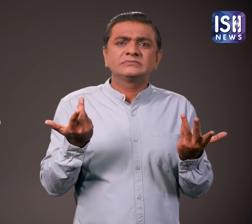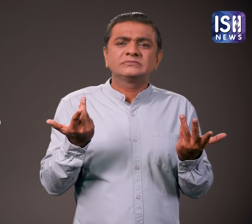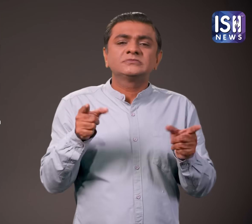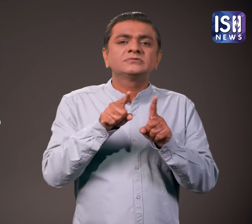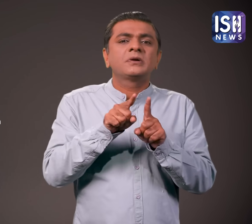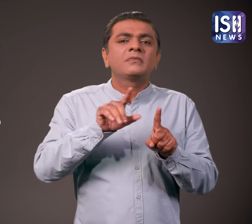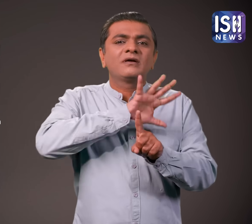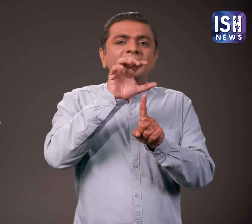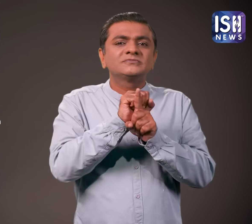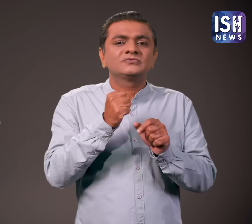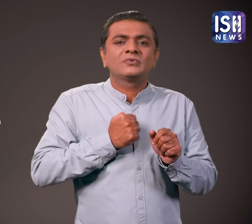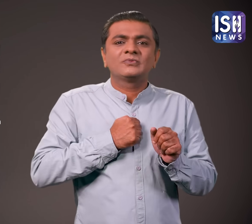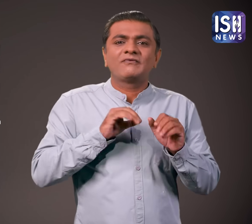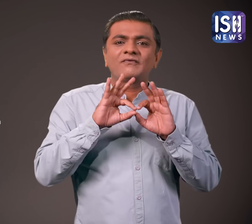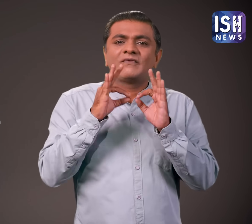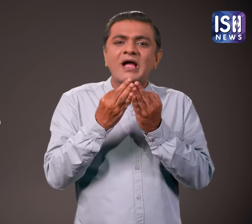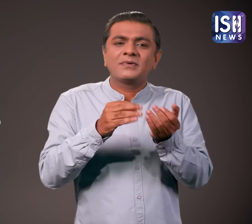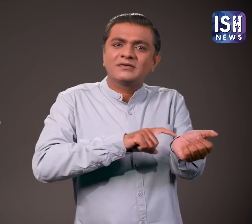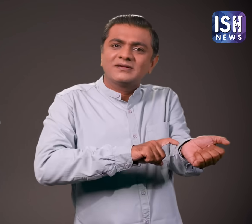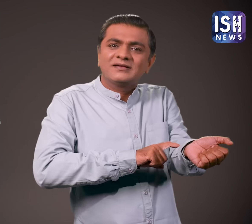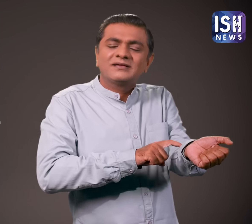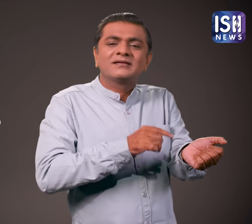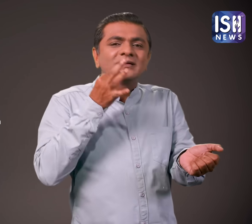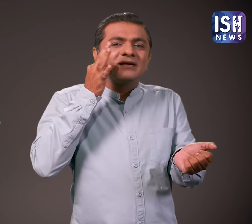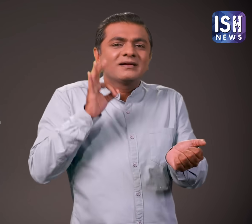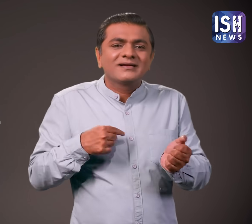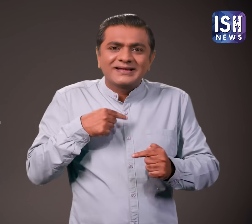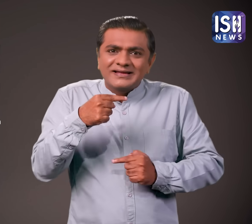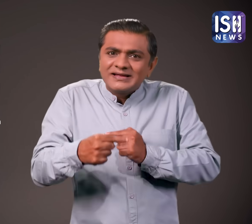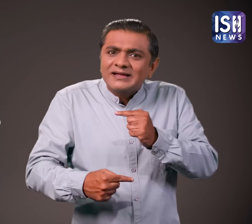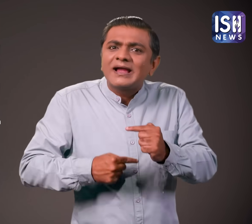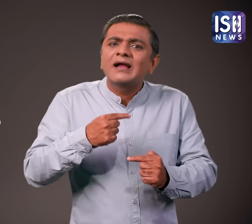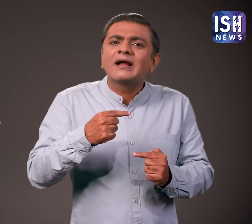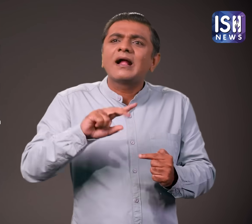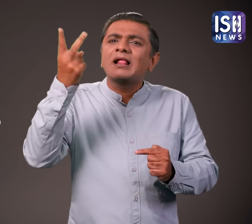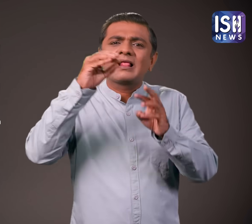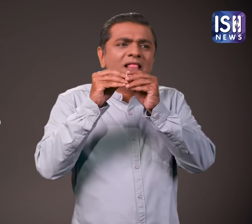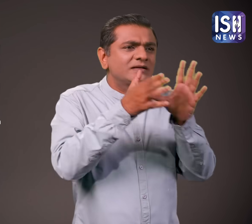This is disruption to conventional family rules and human identity. I do not agree to it.